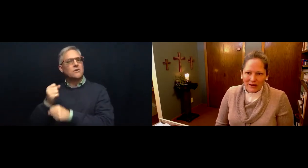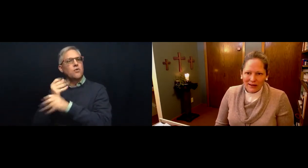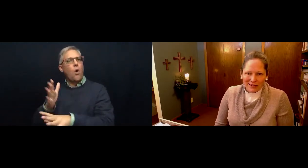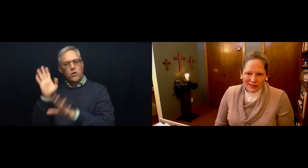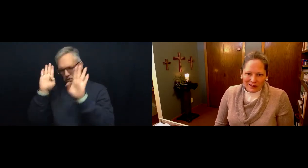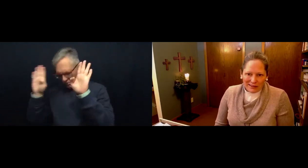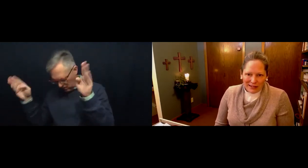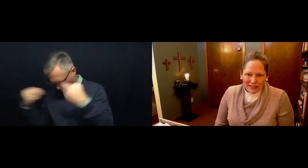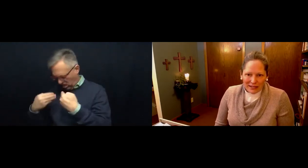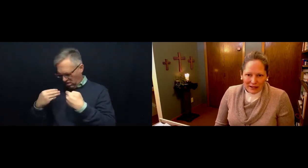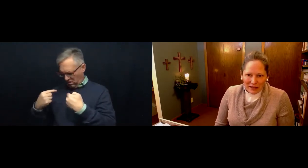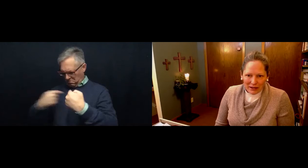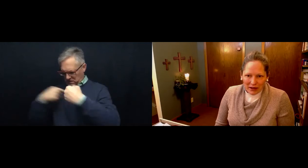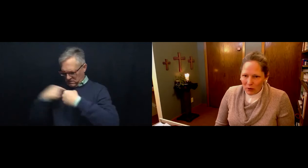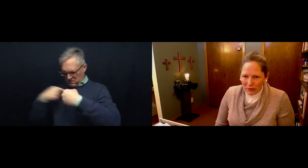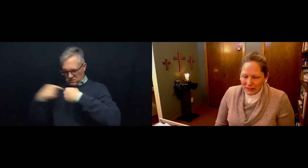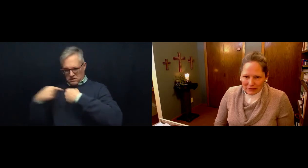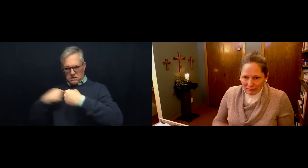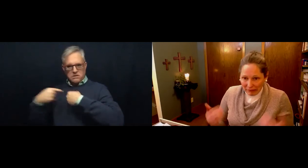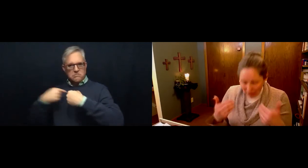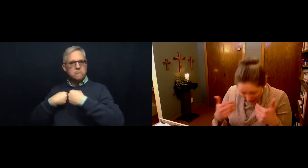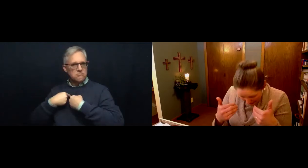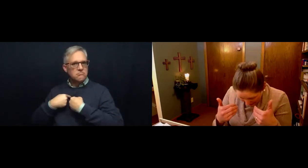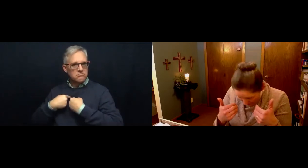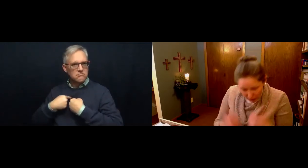Those things that help us,